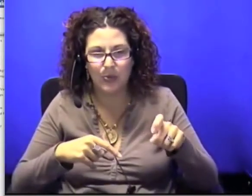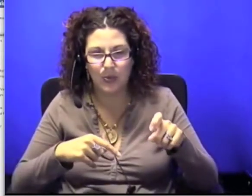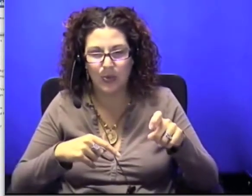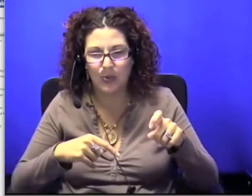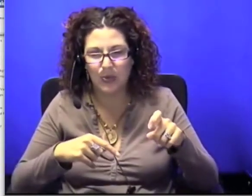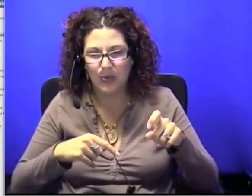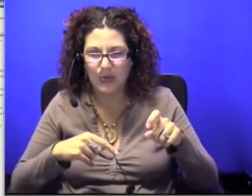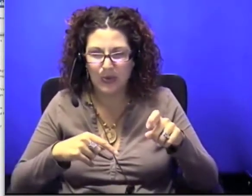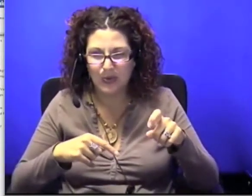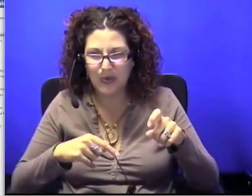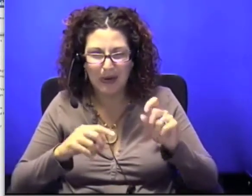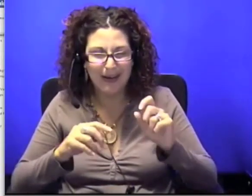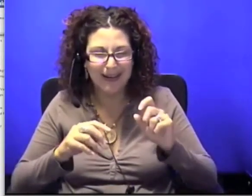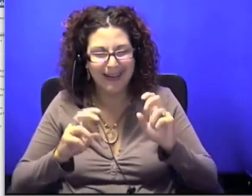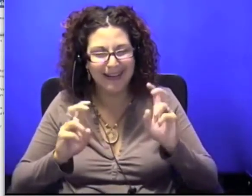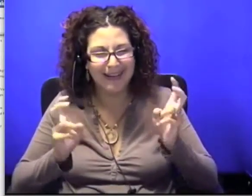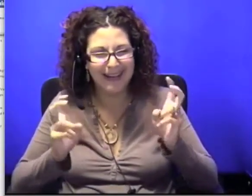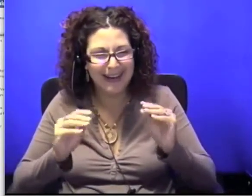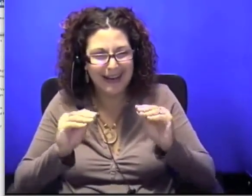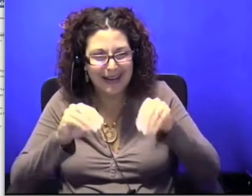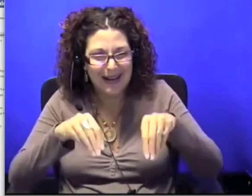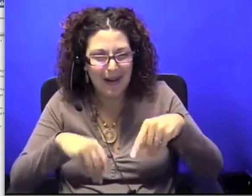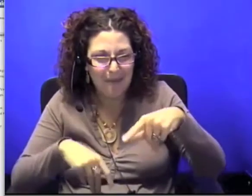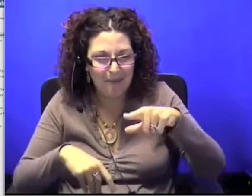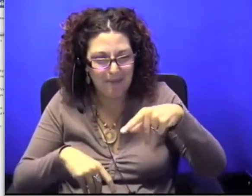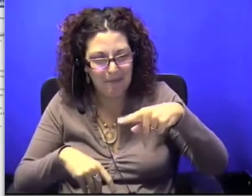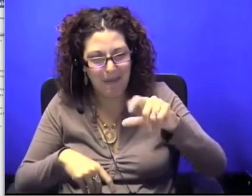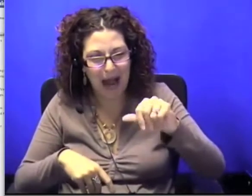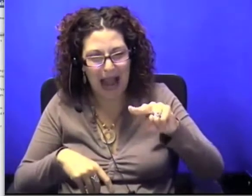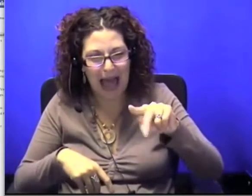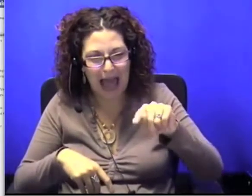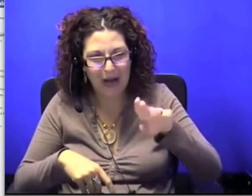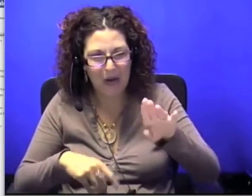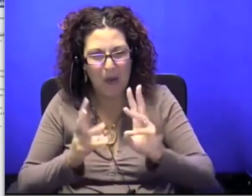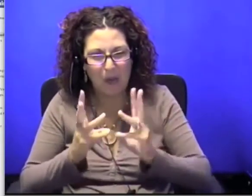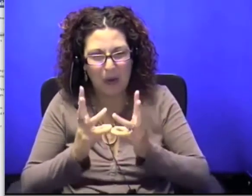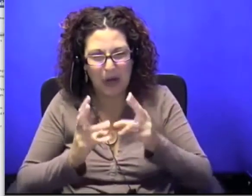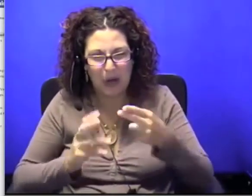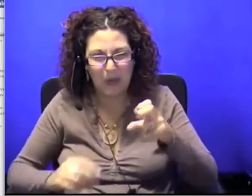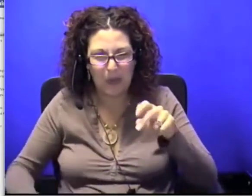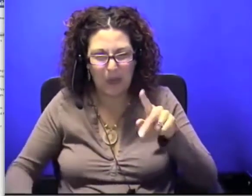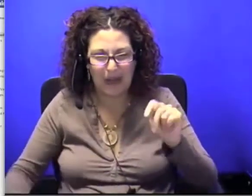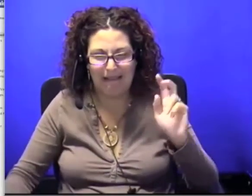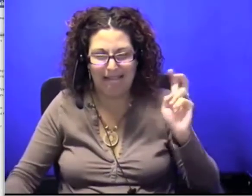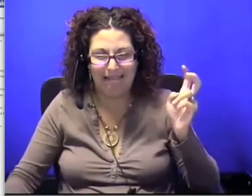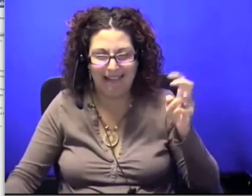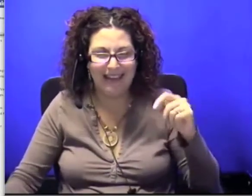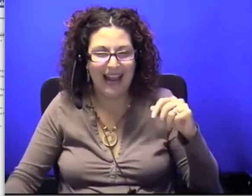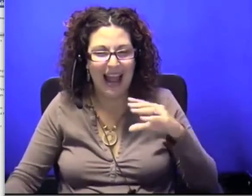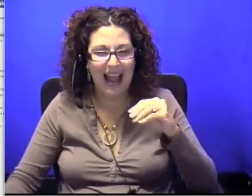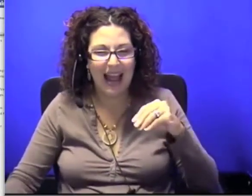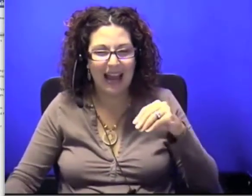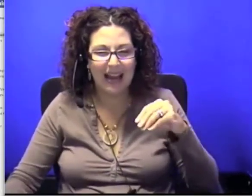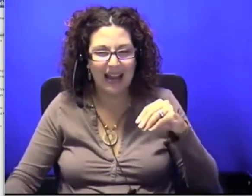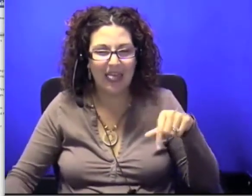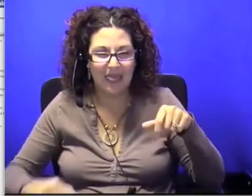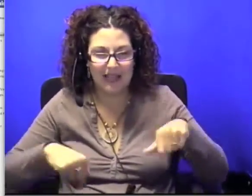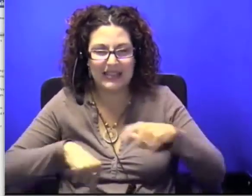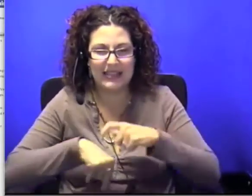your winter wheat, using analogy of you were using earlier, Tim, and this